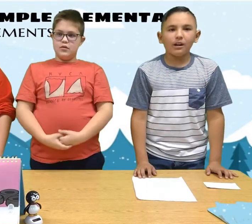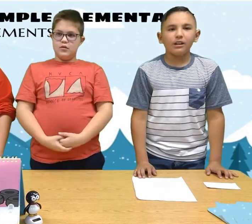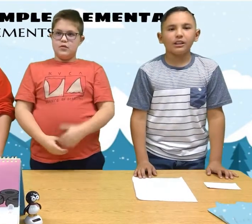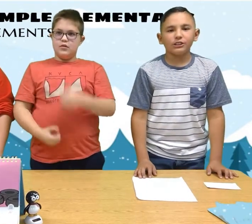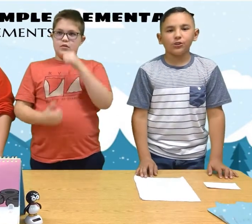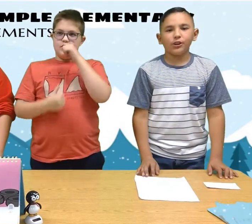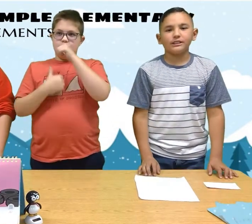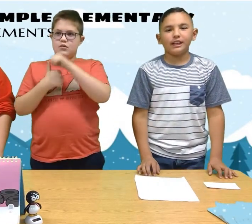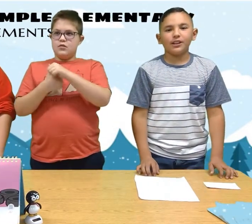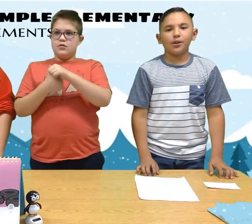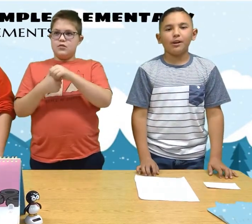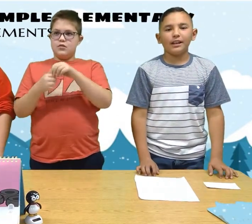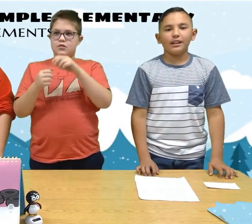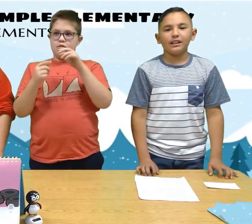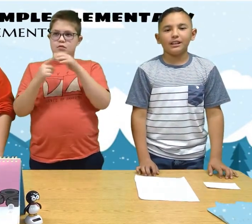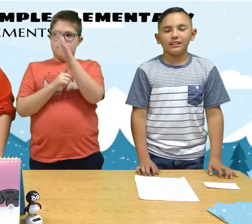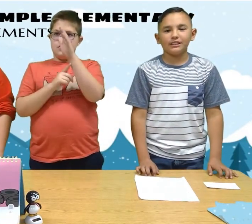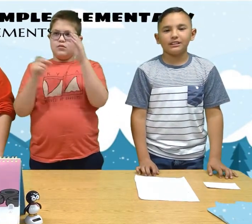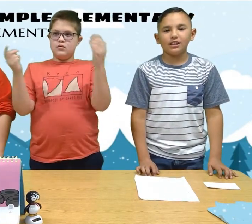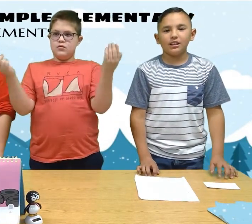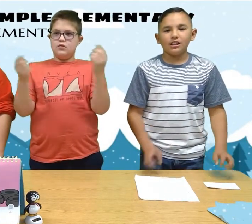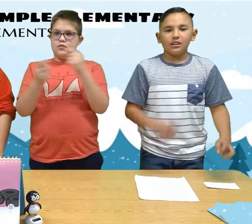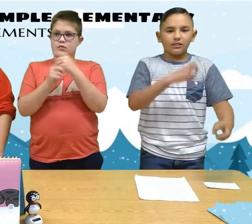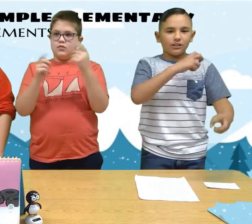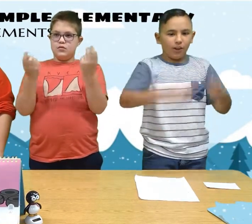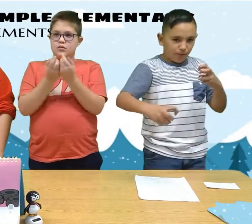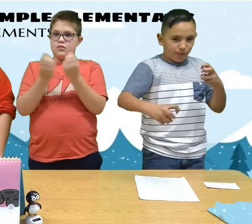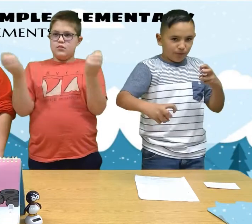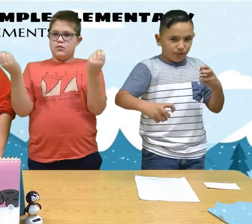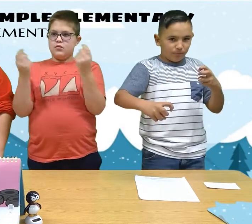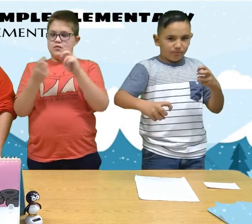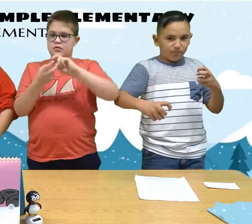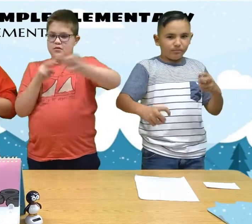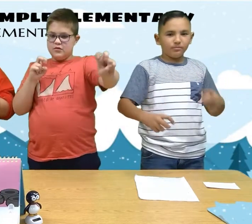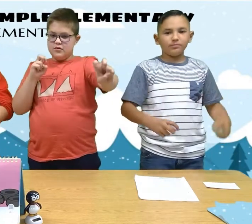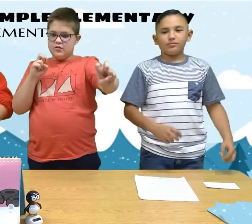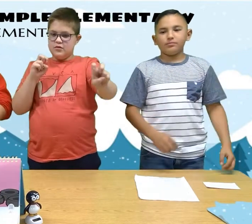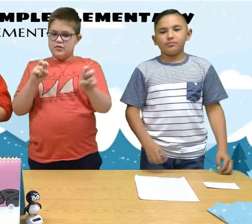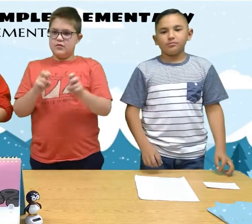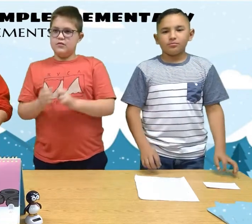Remember, the soaring sound of the week is tough.